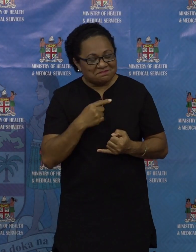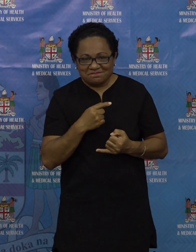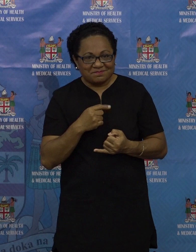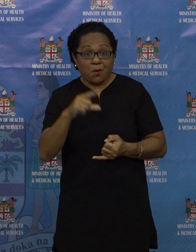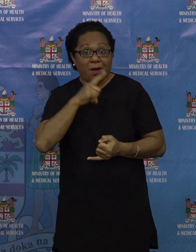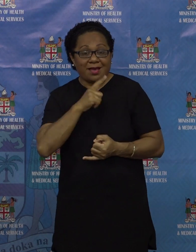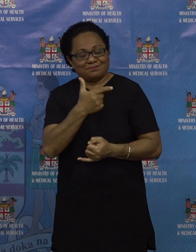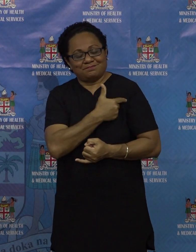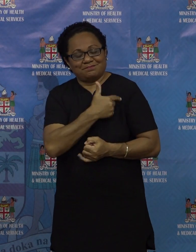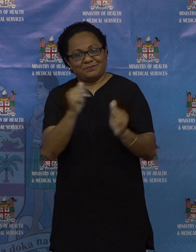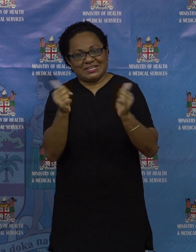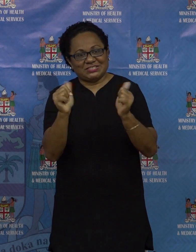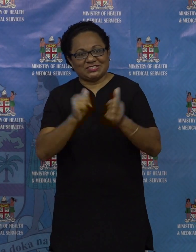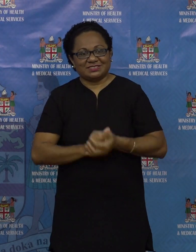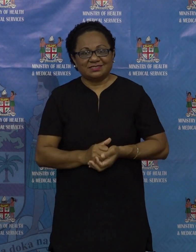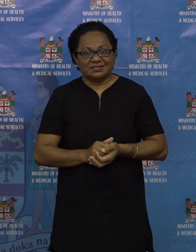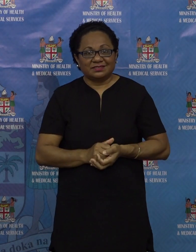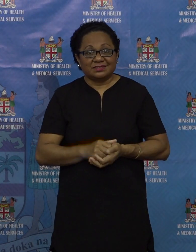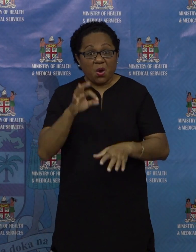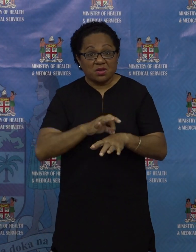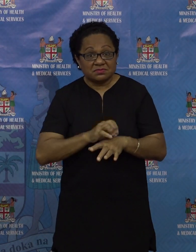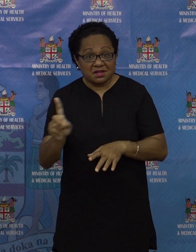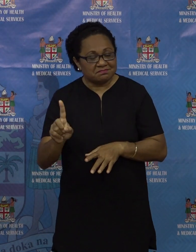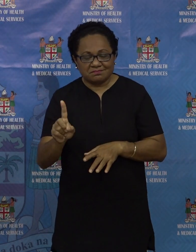needing hospitalization, or dying from COVID-19.